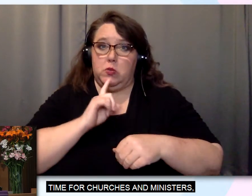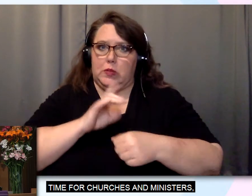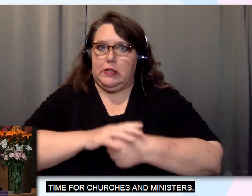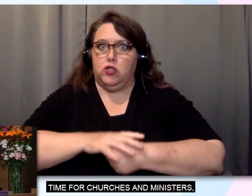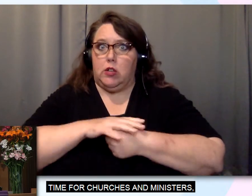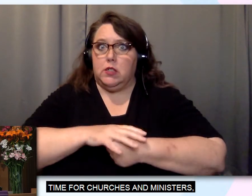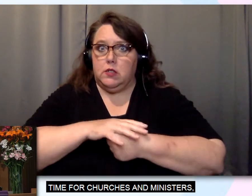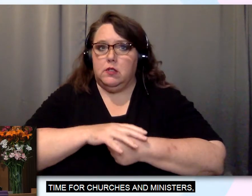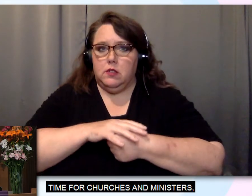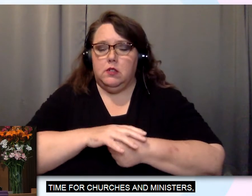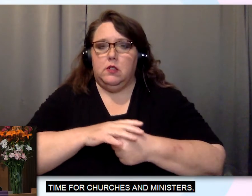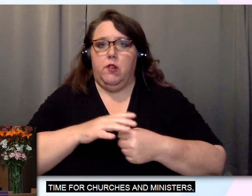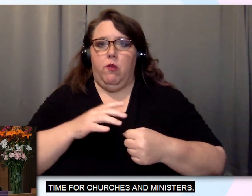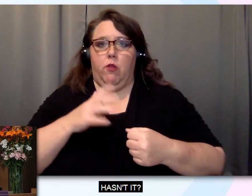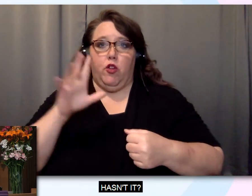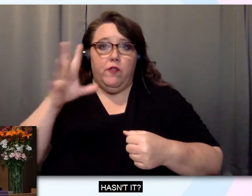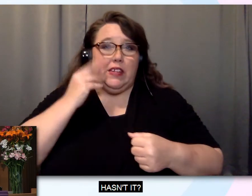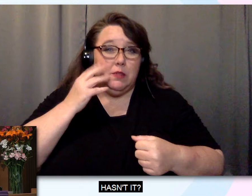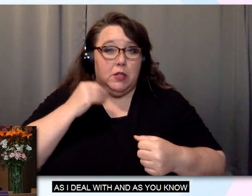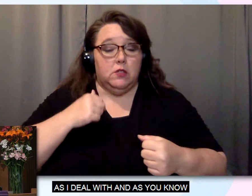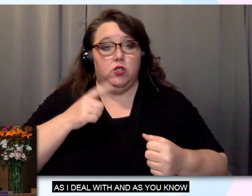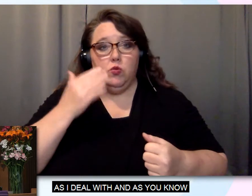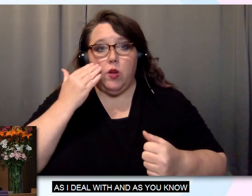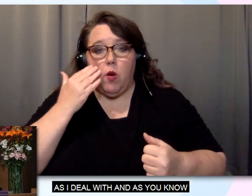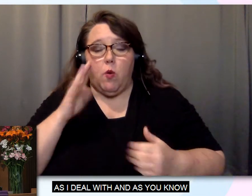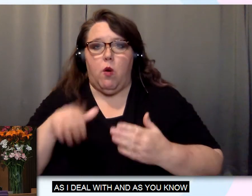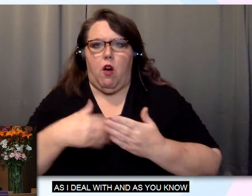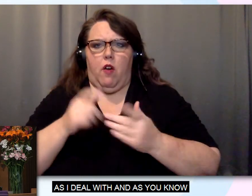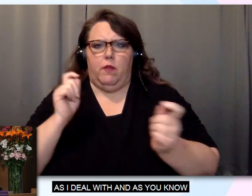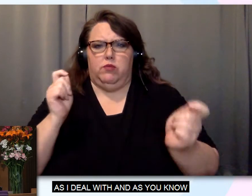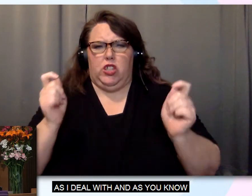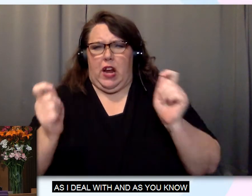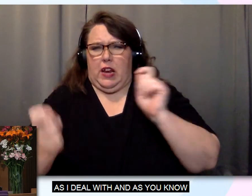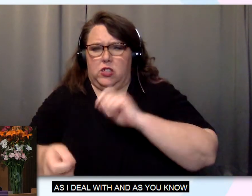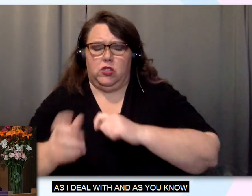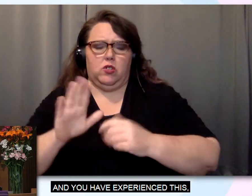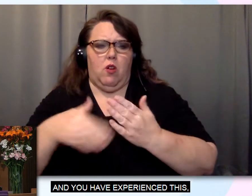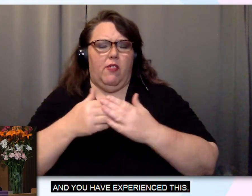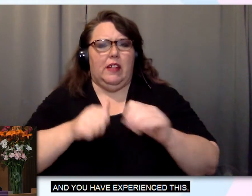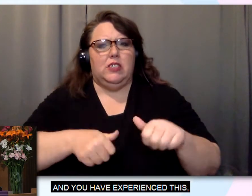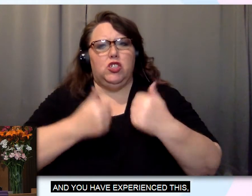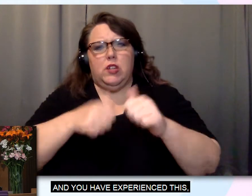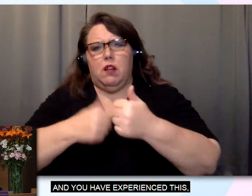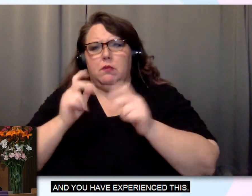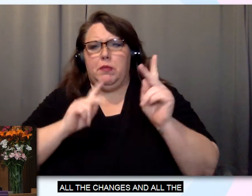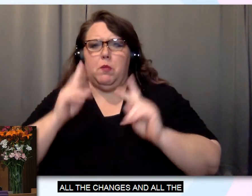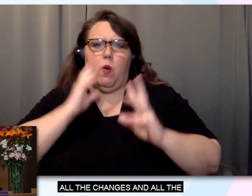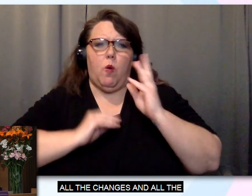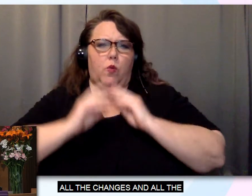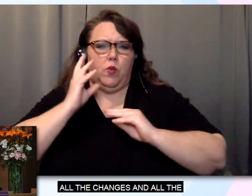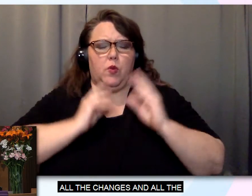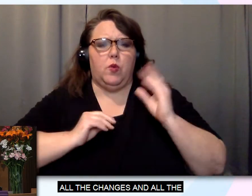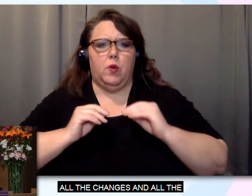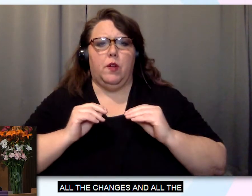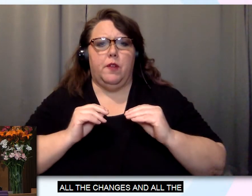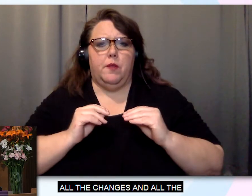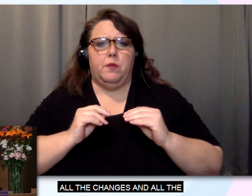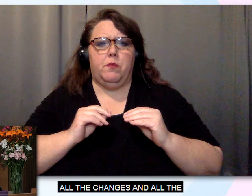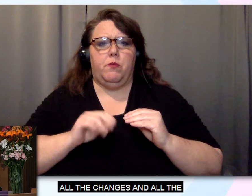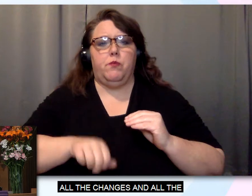it? Those of you, as I deal with and as you know and as you've experienced this, all the changes and all the challenges that people go